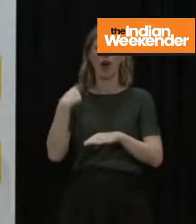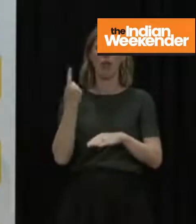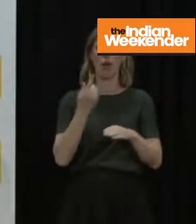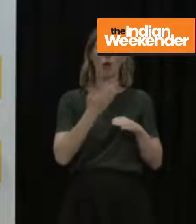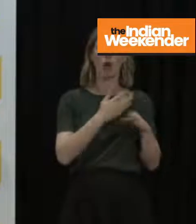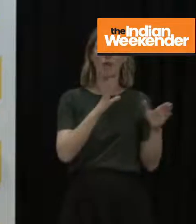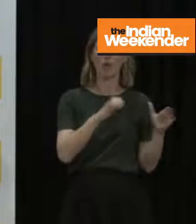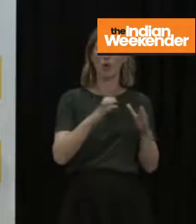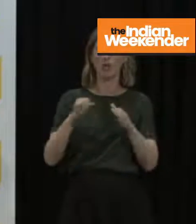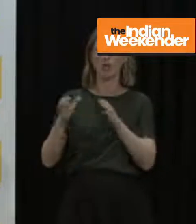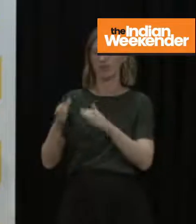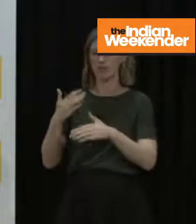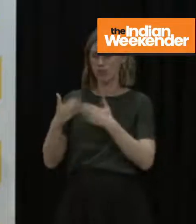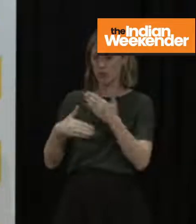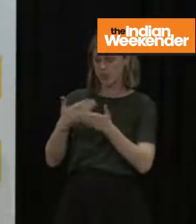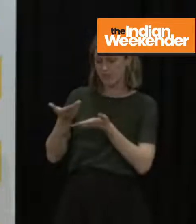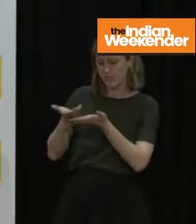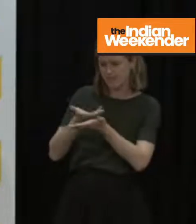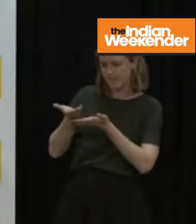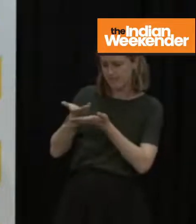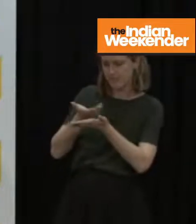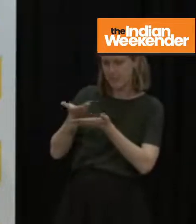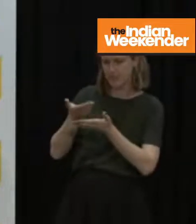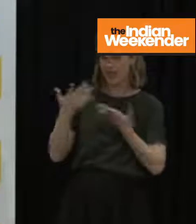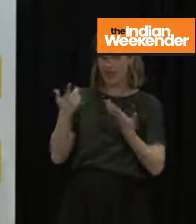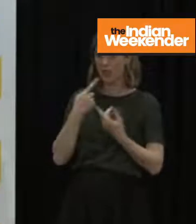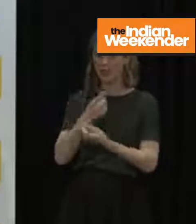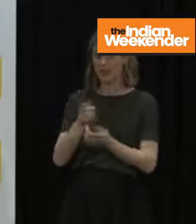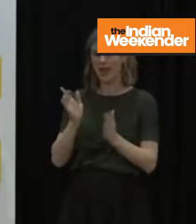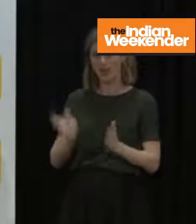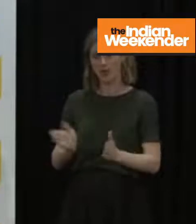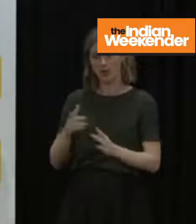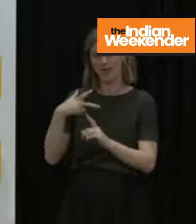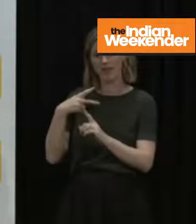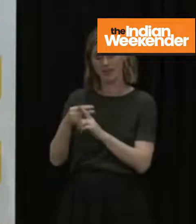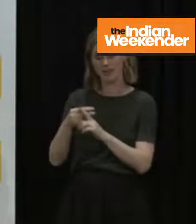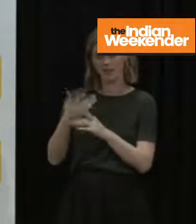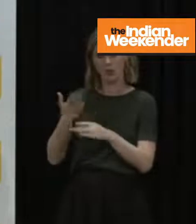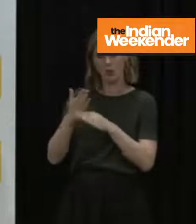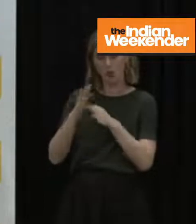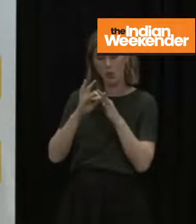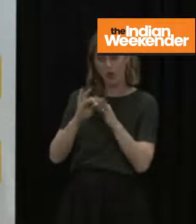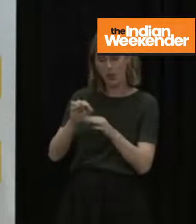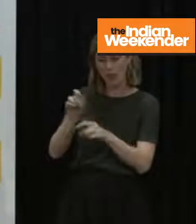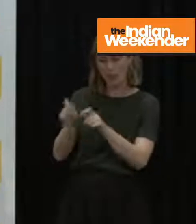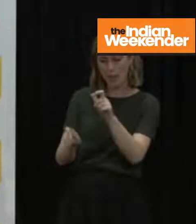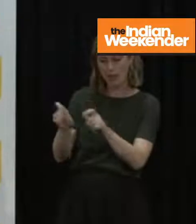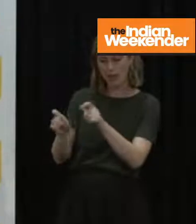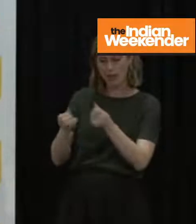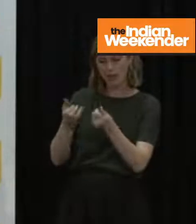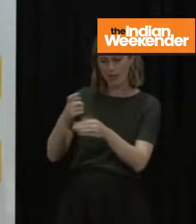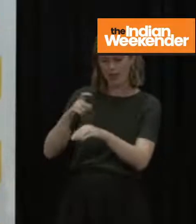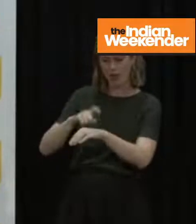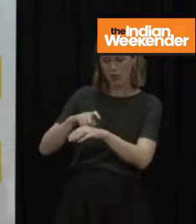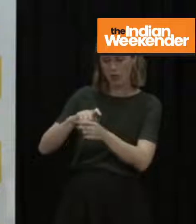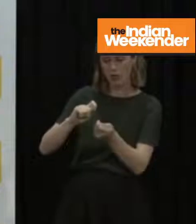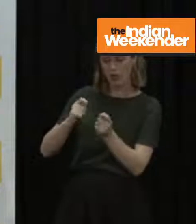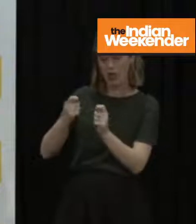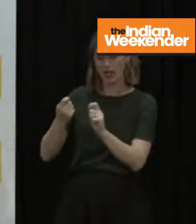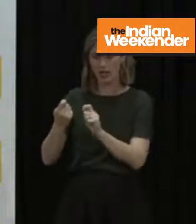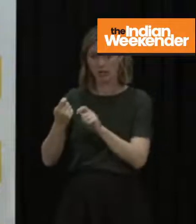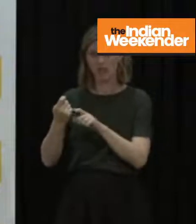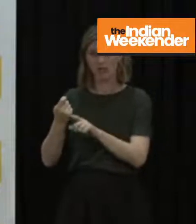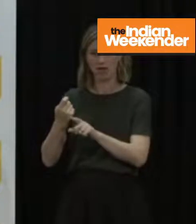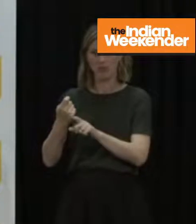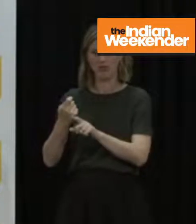workforces, that there is a process of working through, now that we've issued the mandate, working through with the workforce to give time to make that transition. But